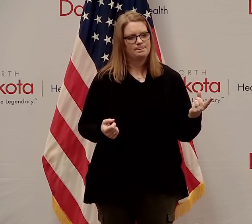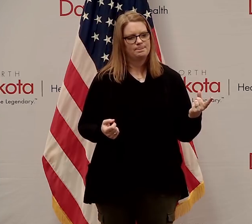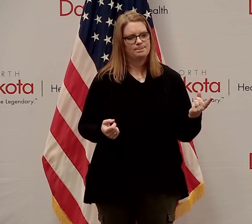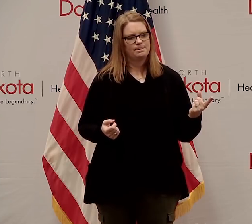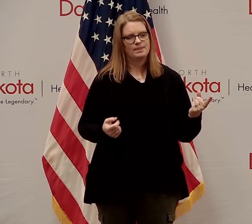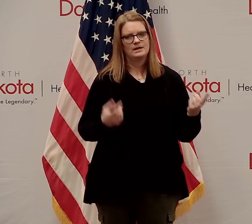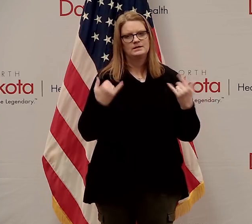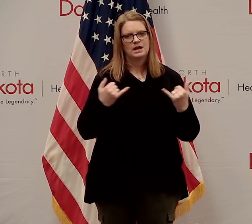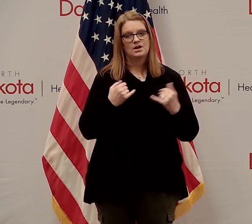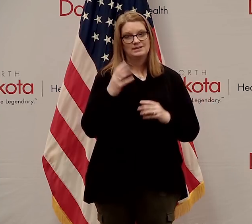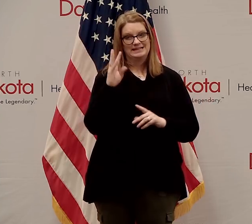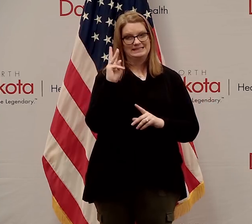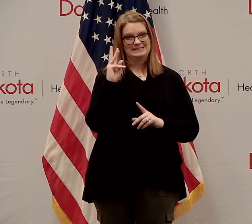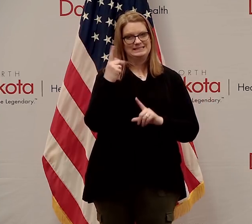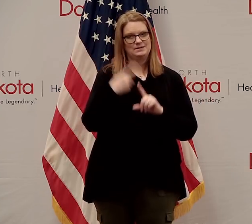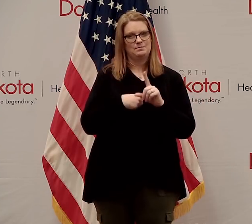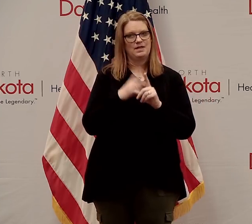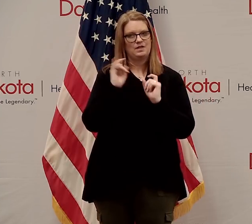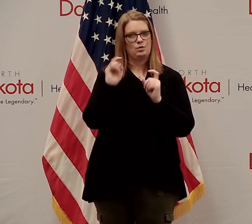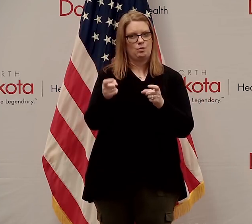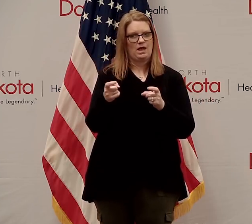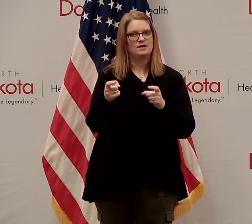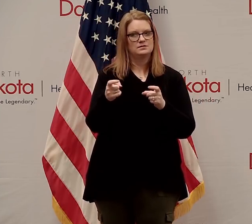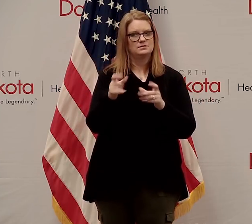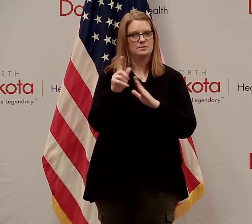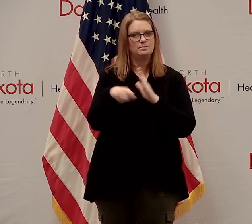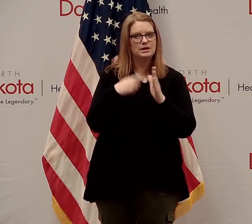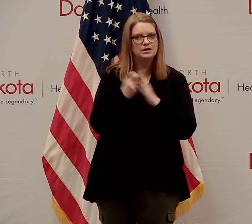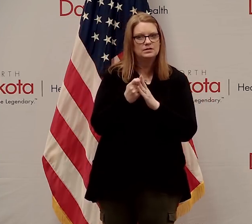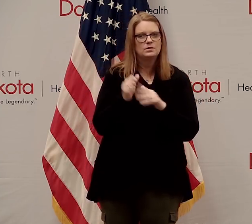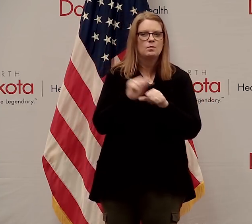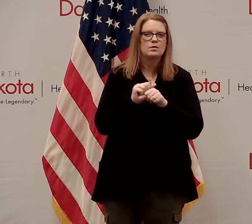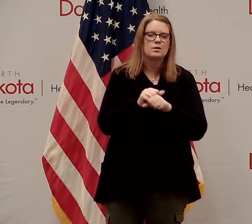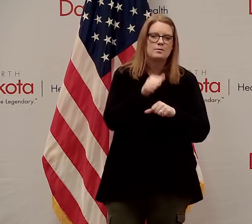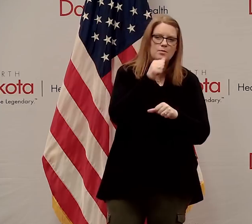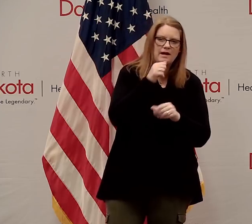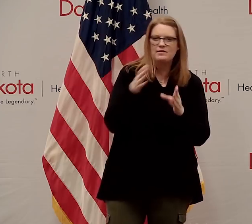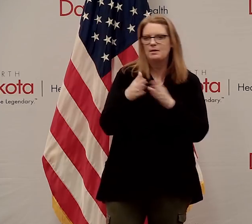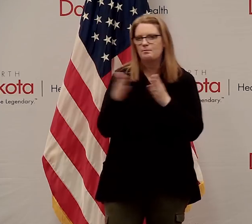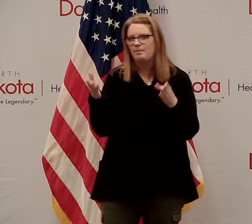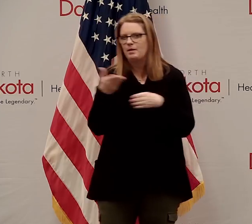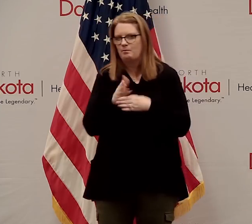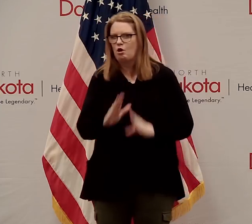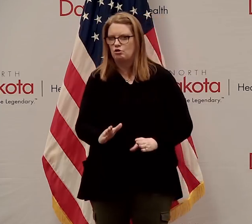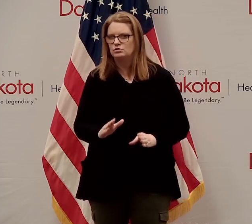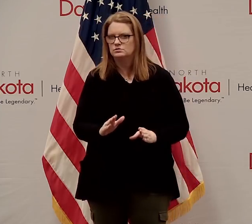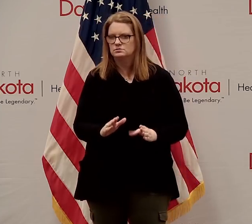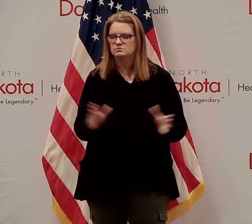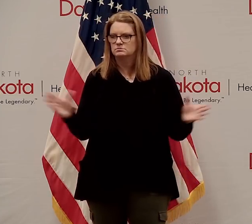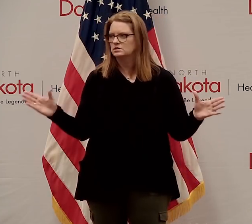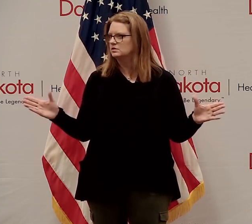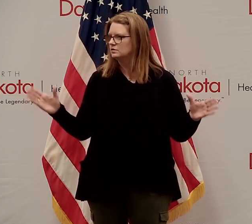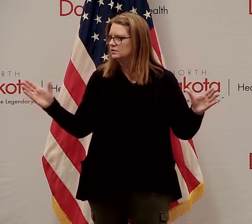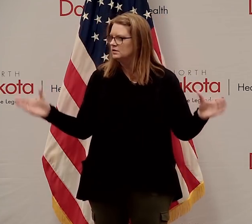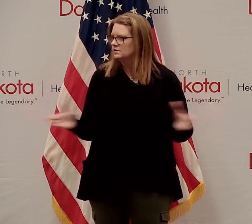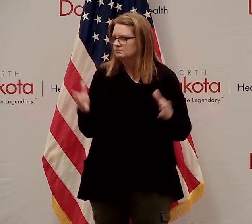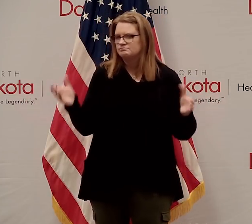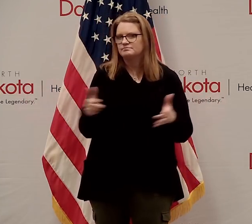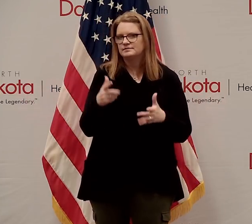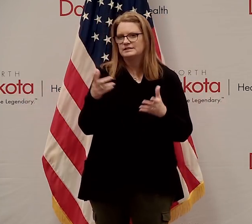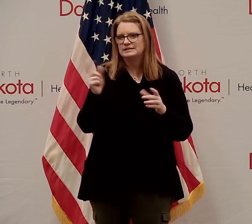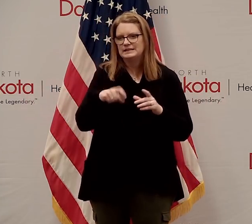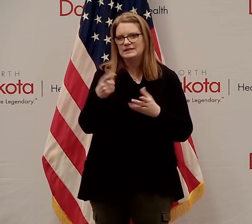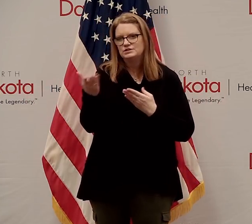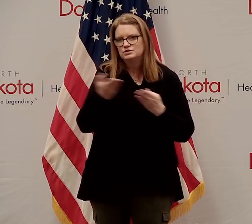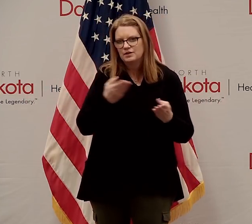the 16-month grant period, Behavioral Health Division will be working with public and private partners to implement the needed services across the state. So